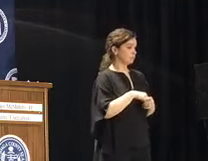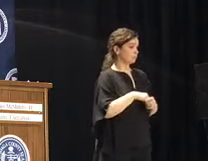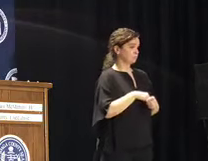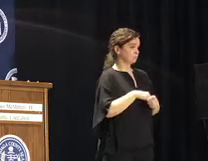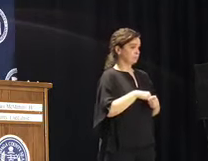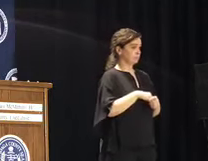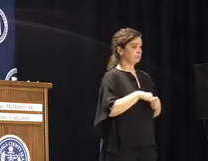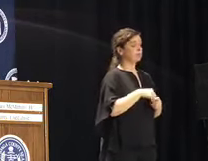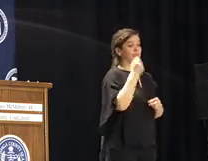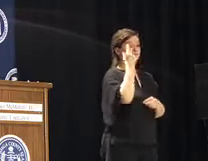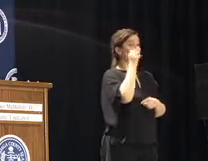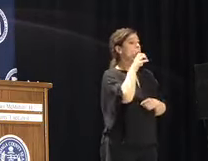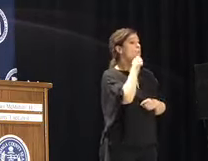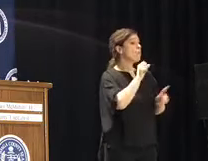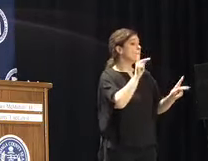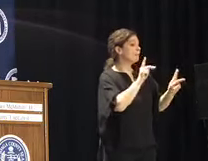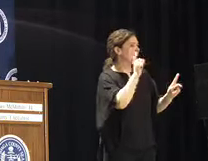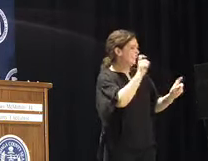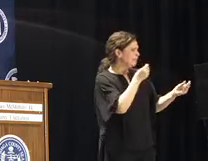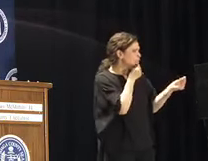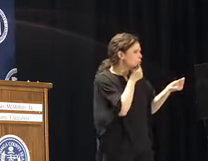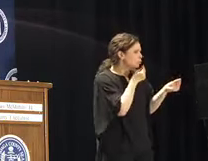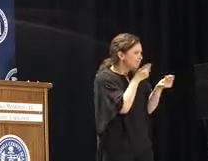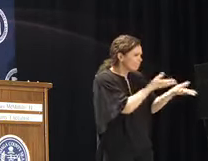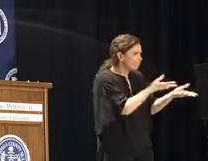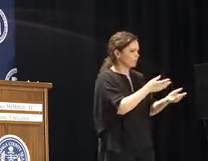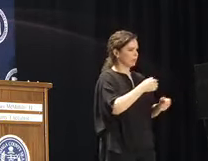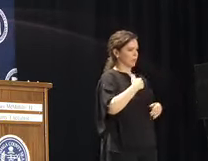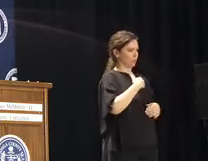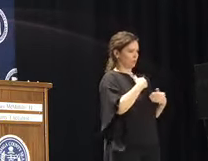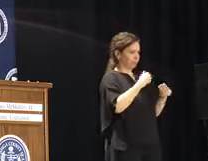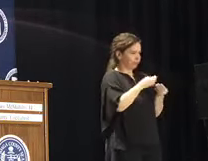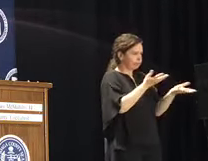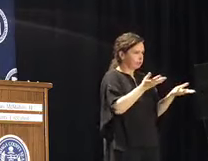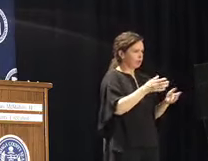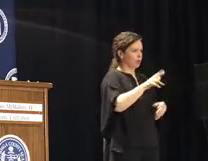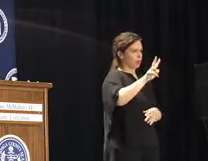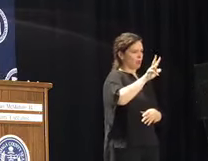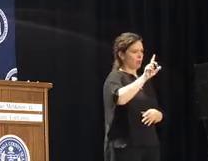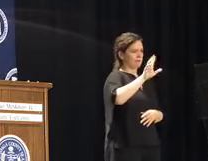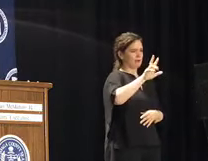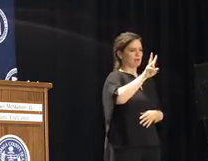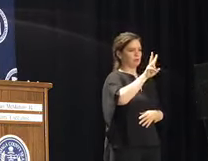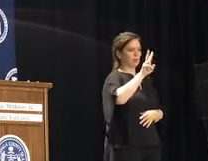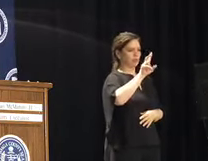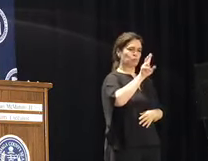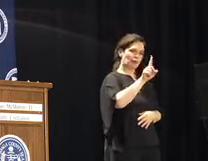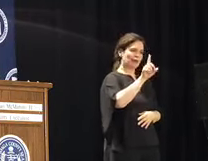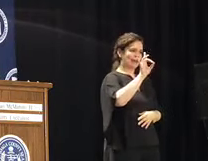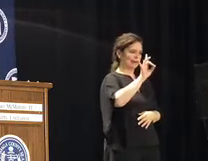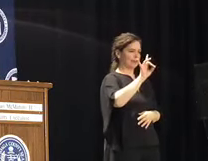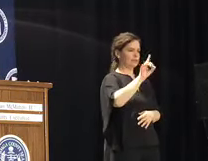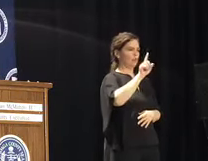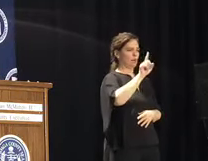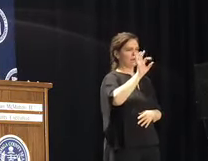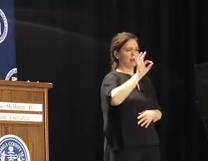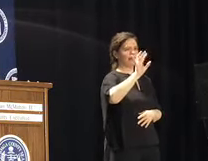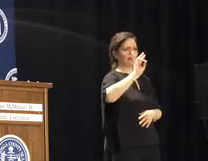our new class of dependent individuals in our community that need our help. Our independent